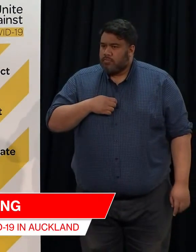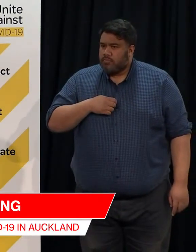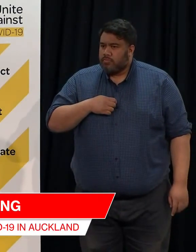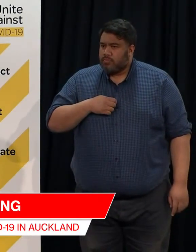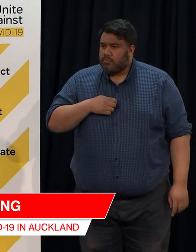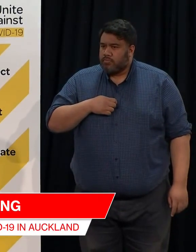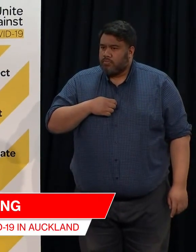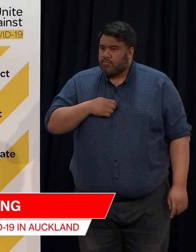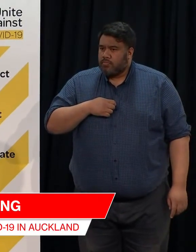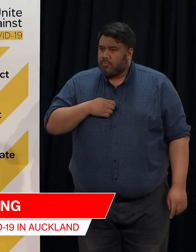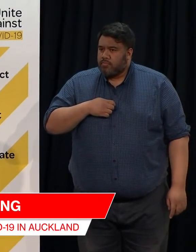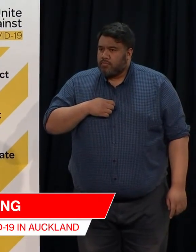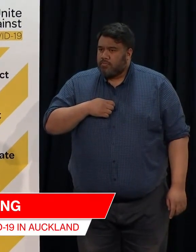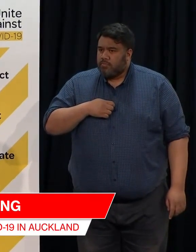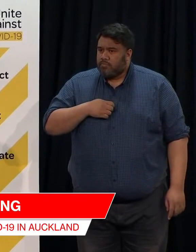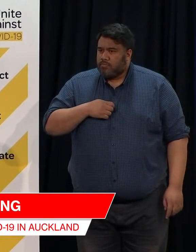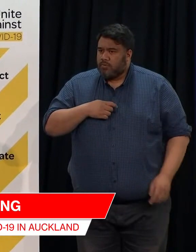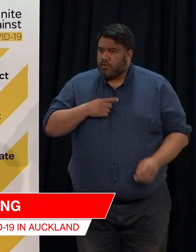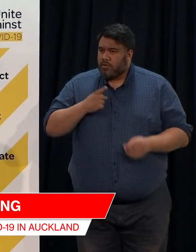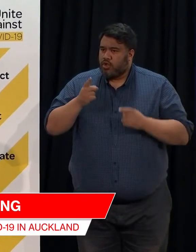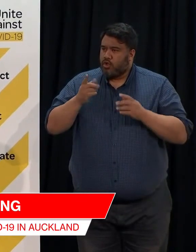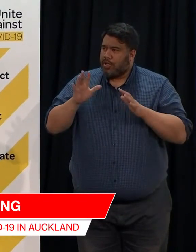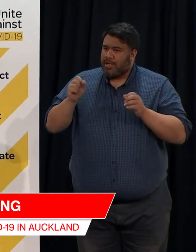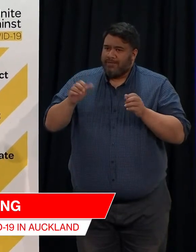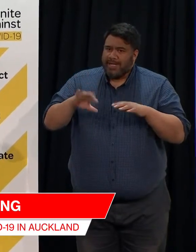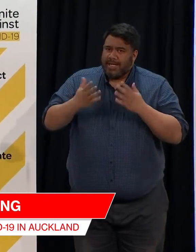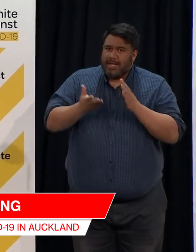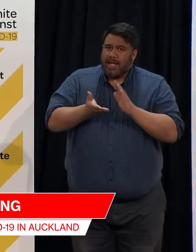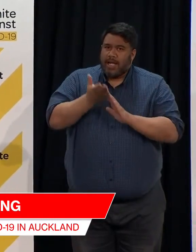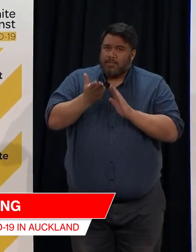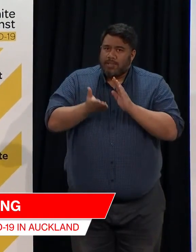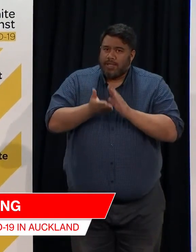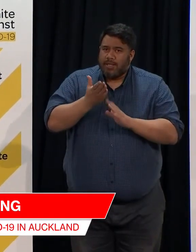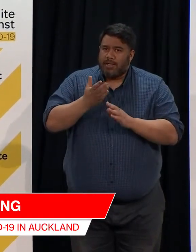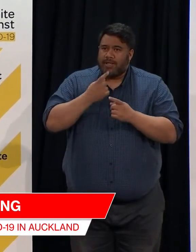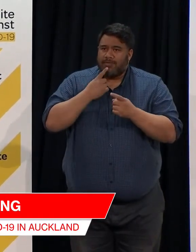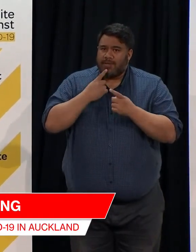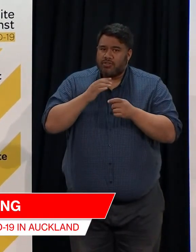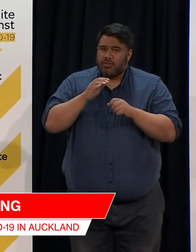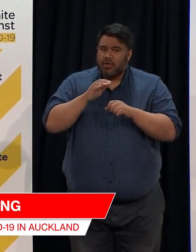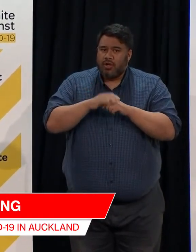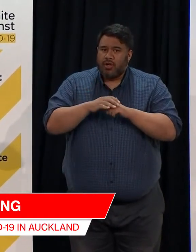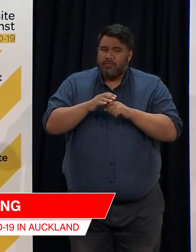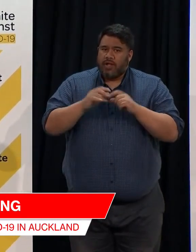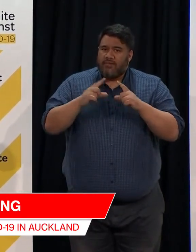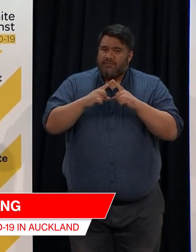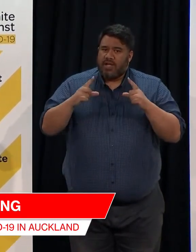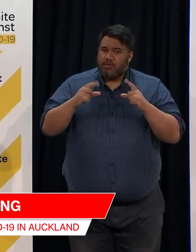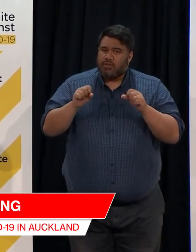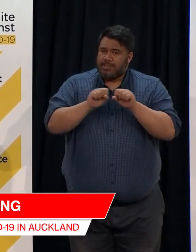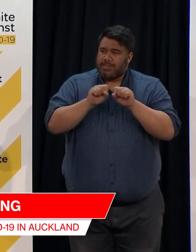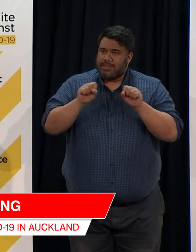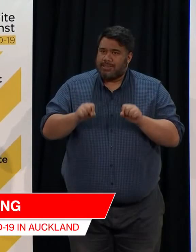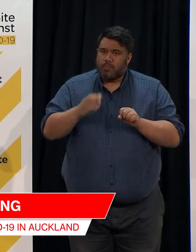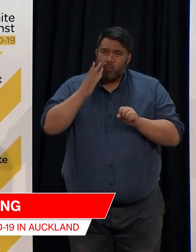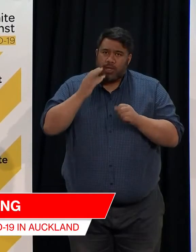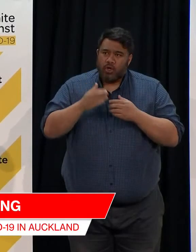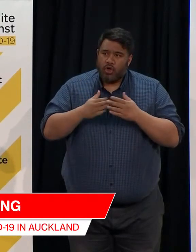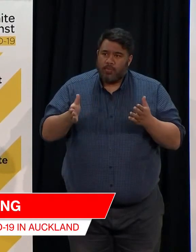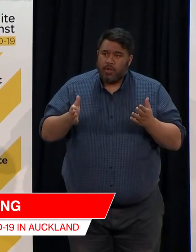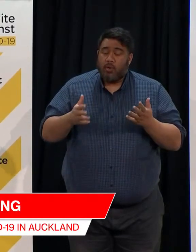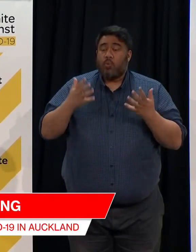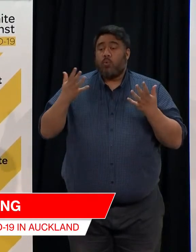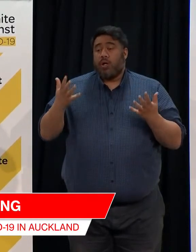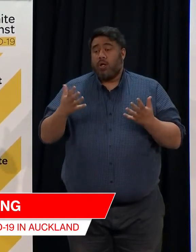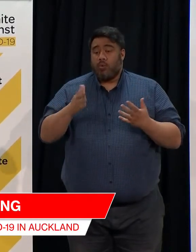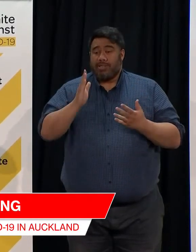get vouchers sometime soon? Is there any update on when they might be available? Well, September's still very tight, and we're doing everything